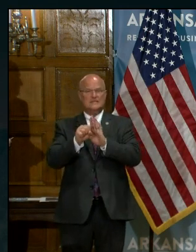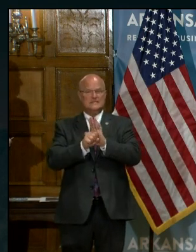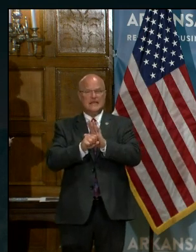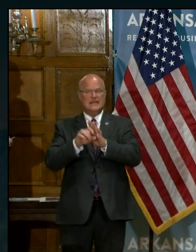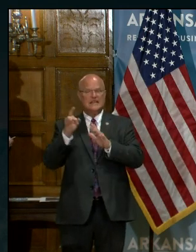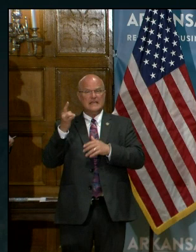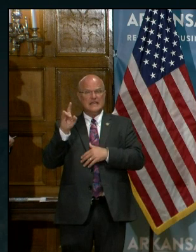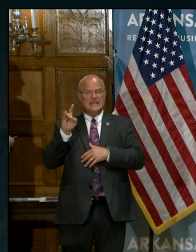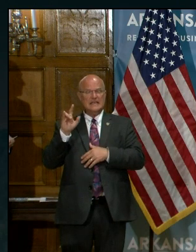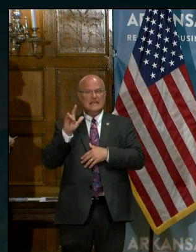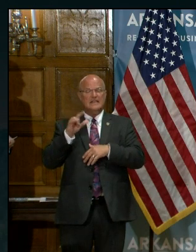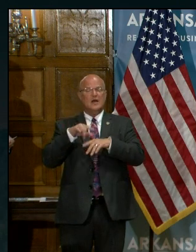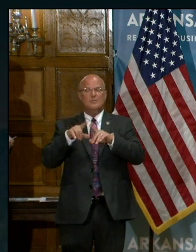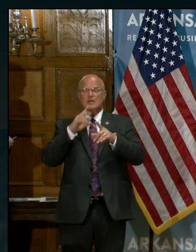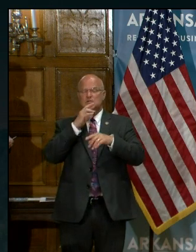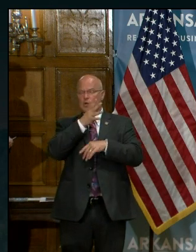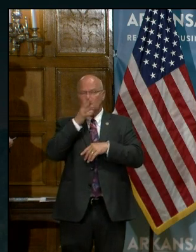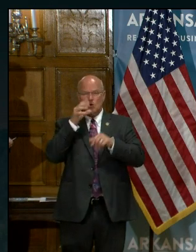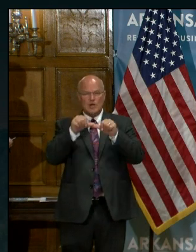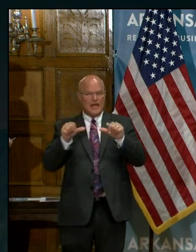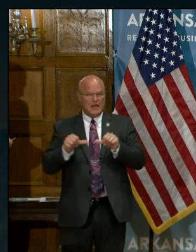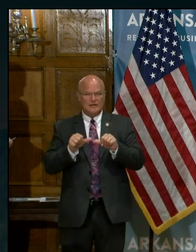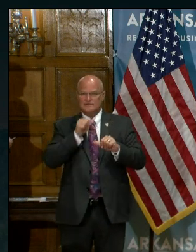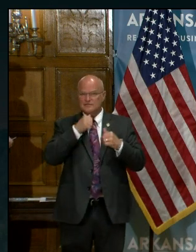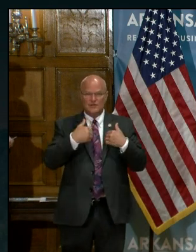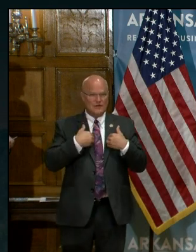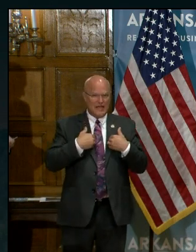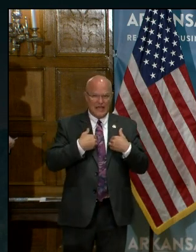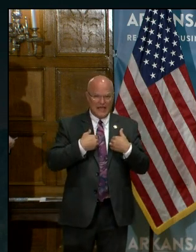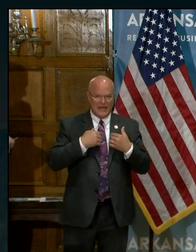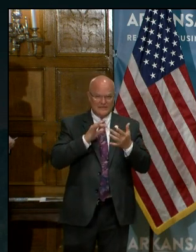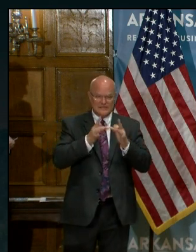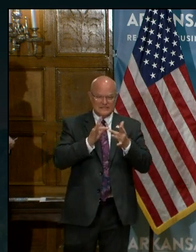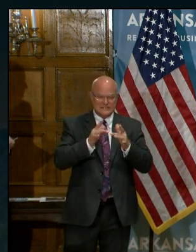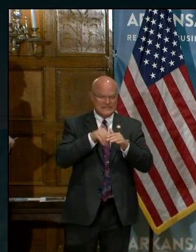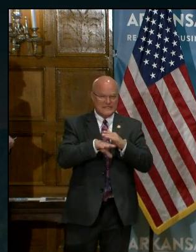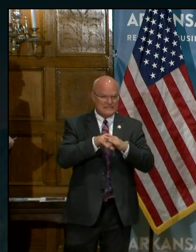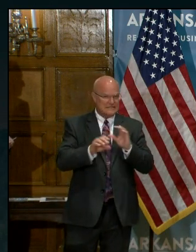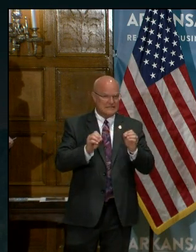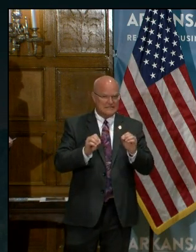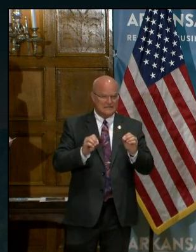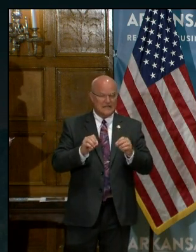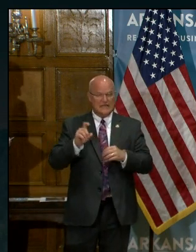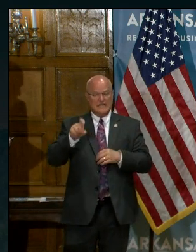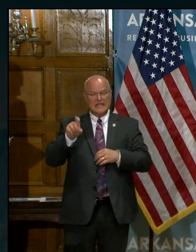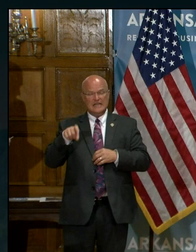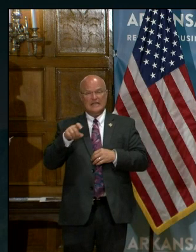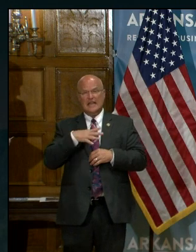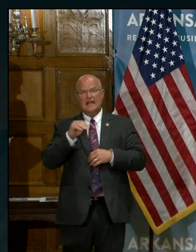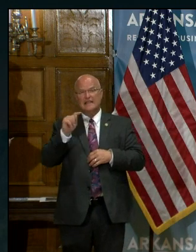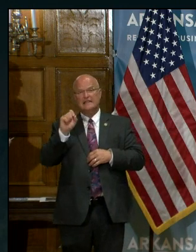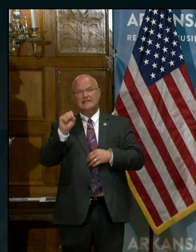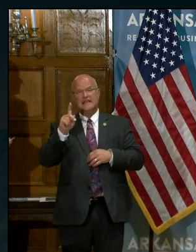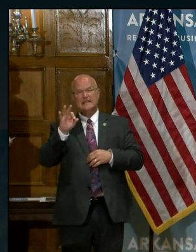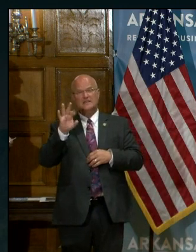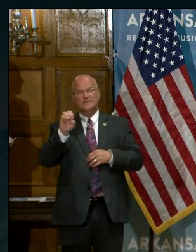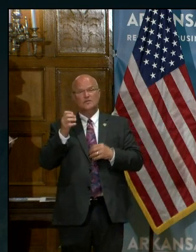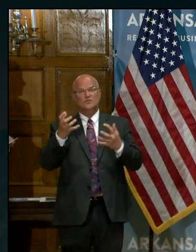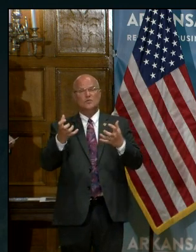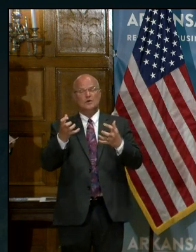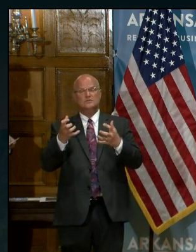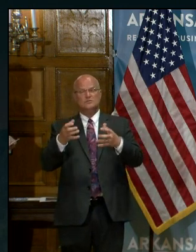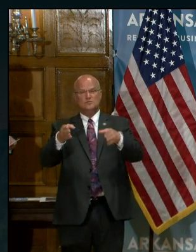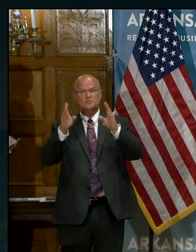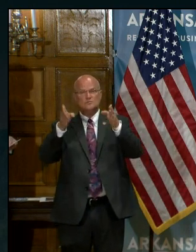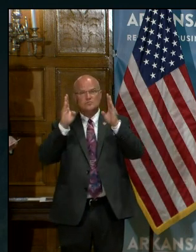the rural areas of our state that don't have as good of access as they should, and the task force would like to call that out